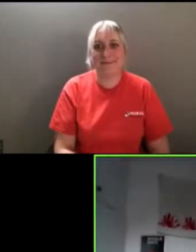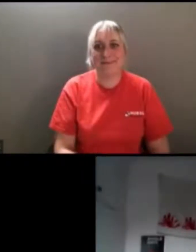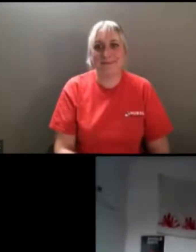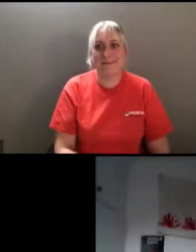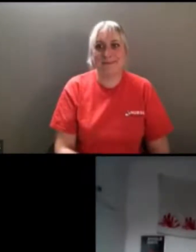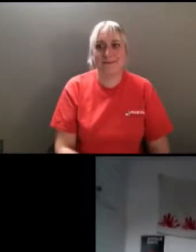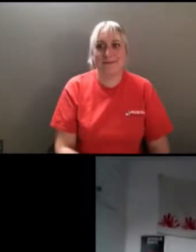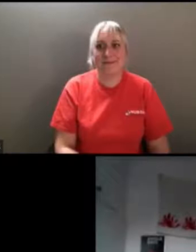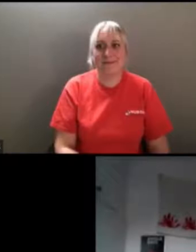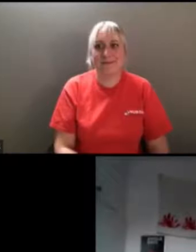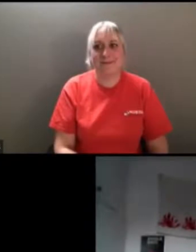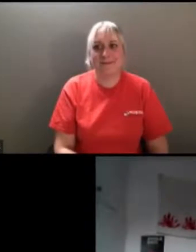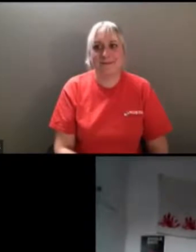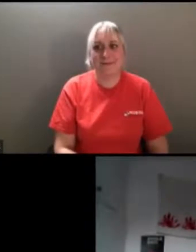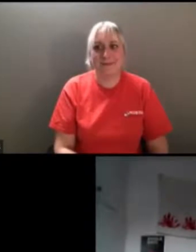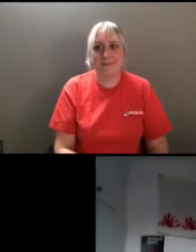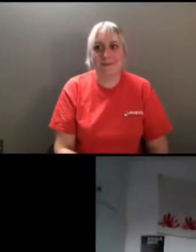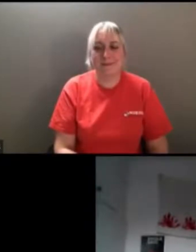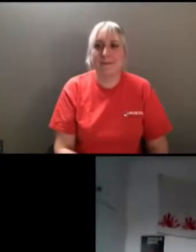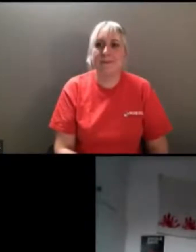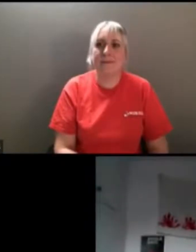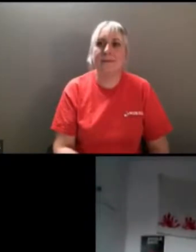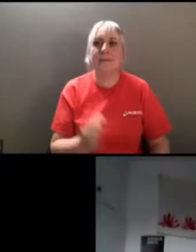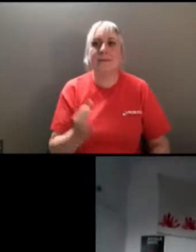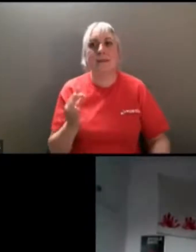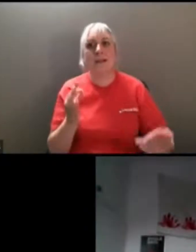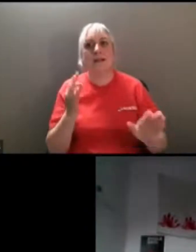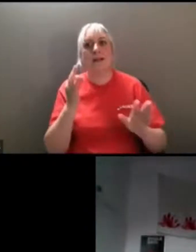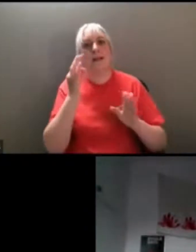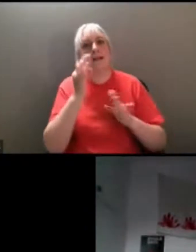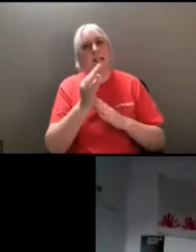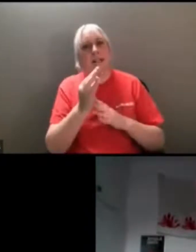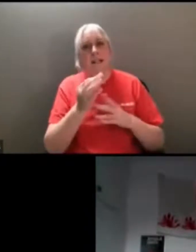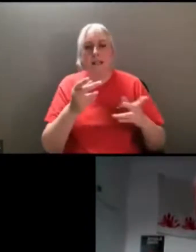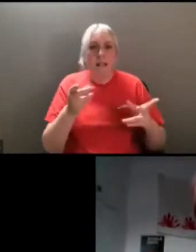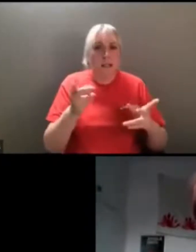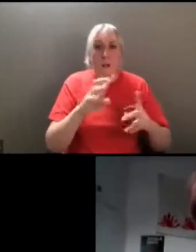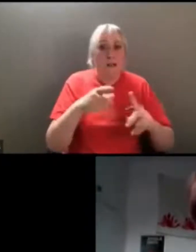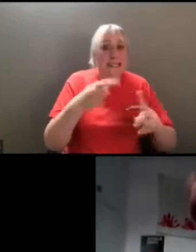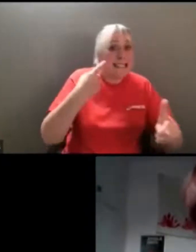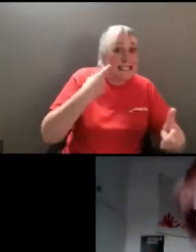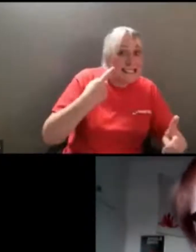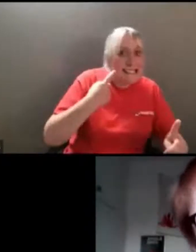So, and what were the bits that you found the hardest and easiest?